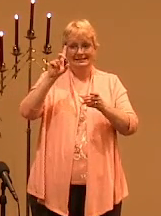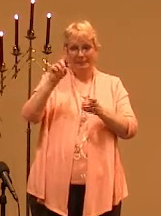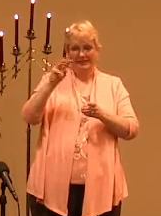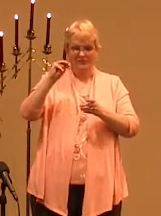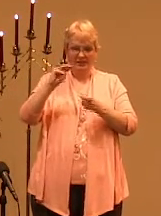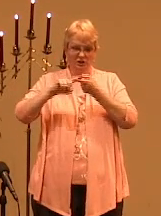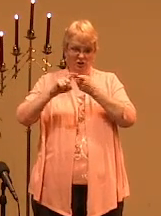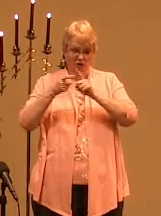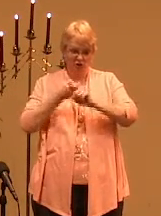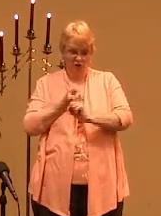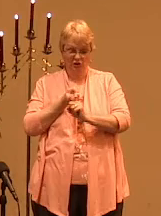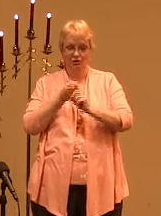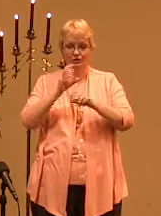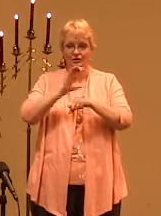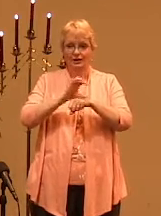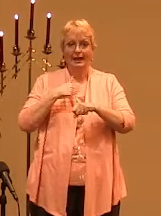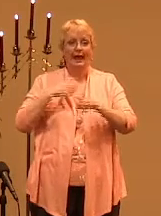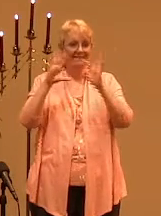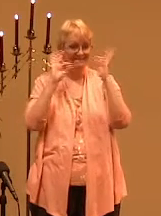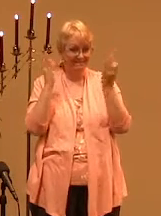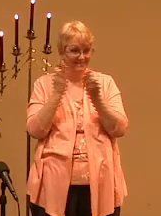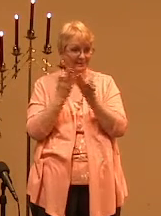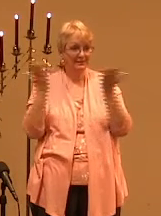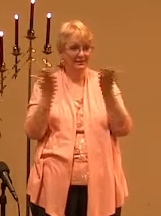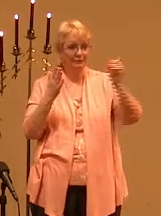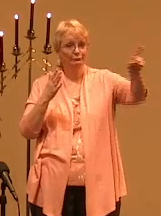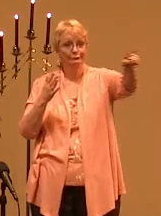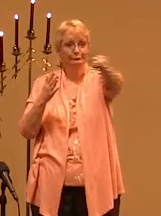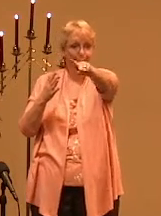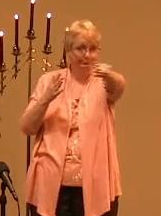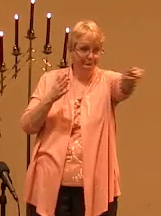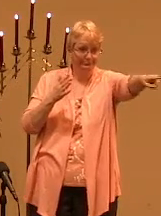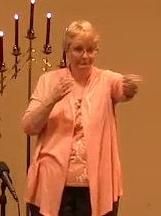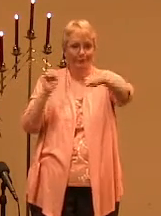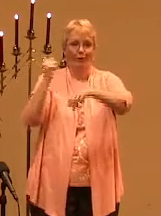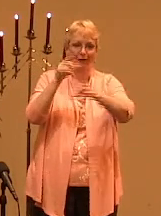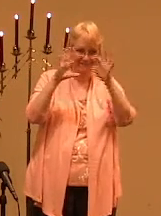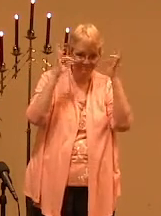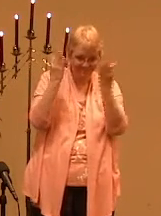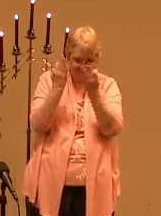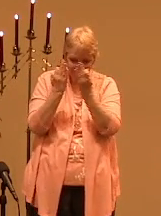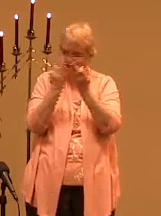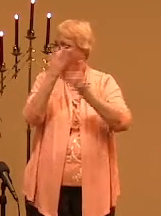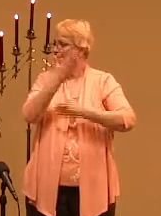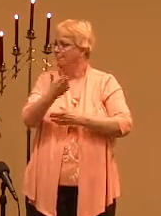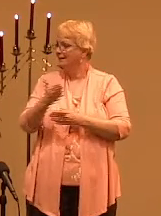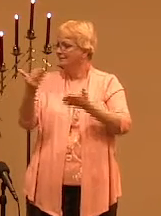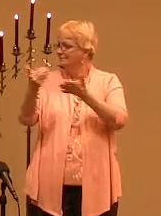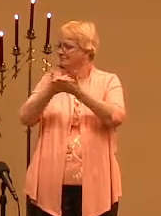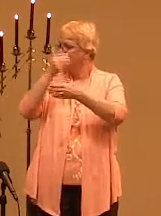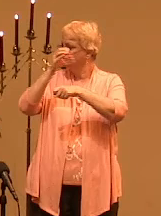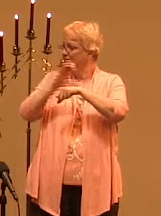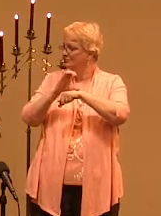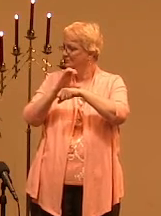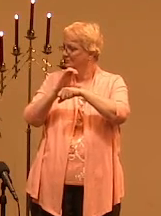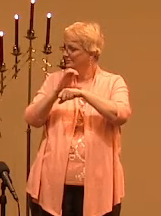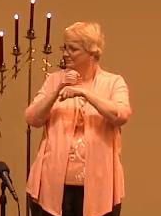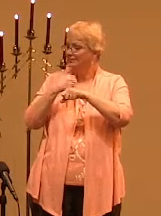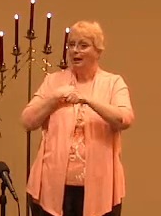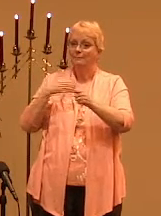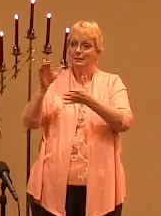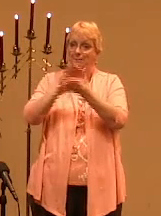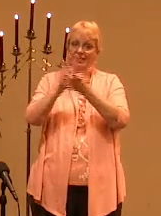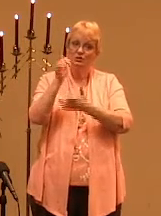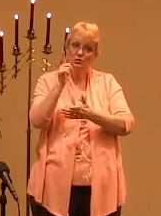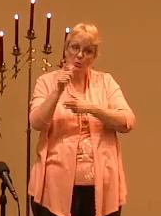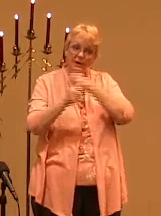Church, and I have some family, obviously, that's here. I used to be a Koi, so I used to attend church here. I've been married for 20 years